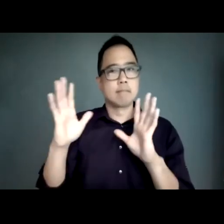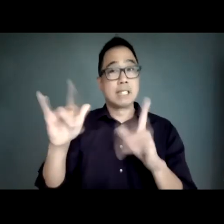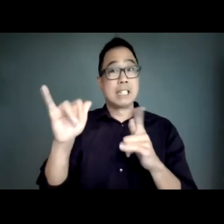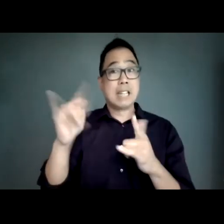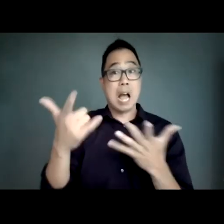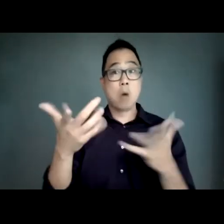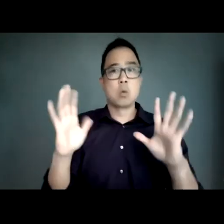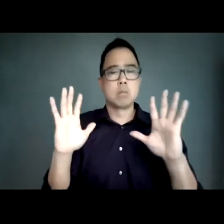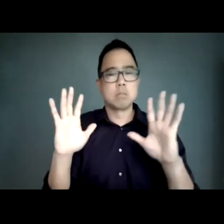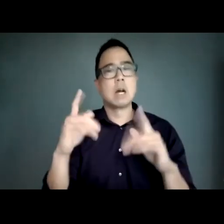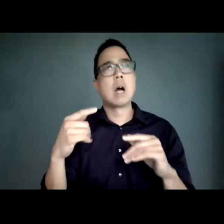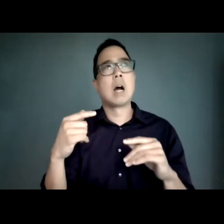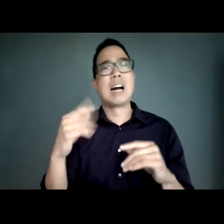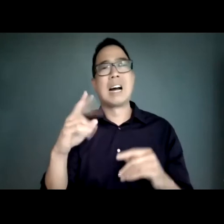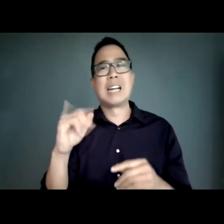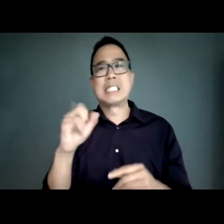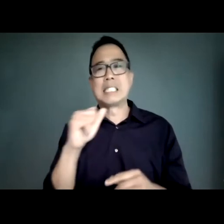communicate with those that you are around.